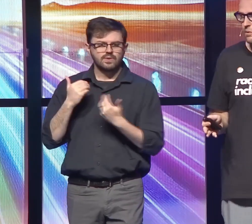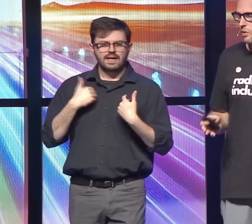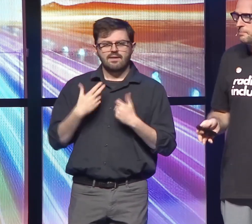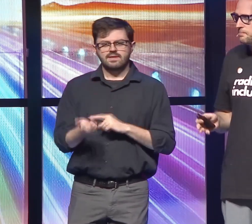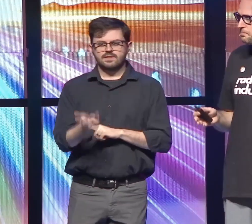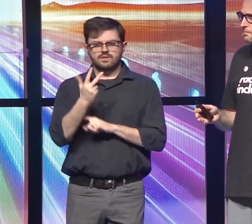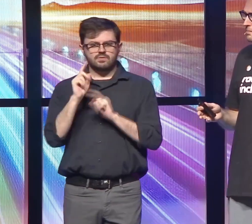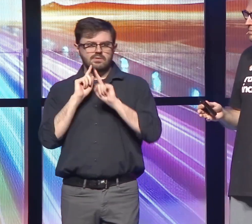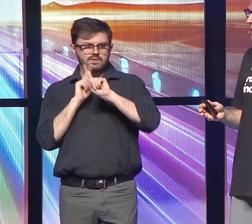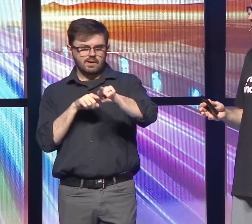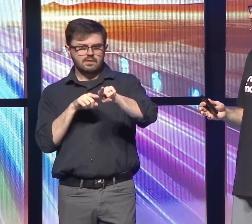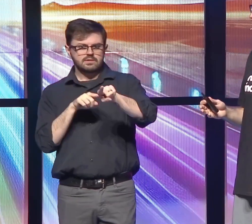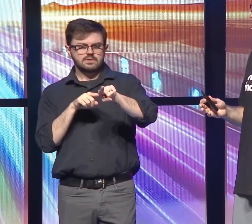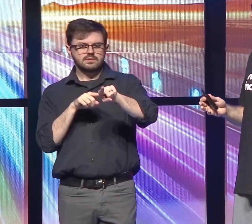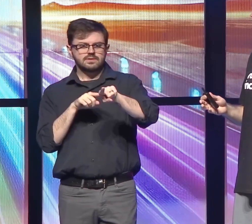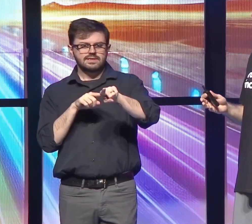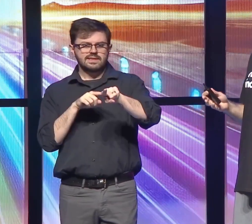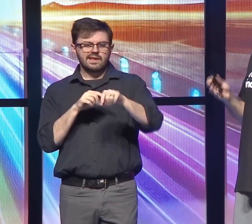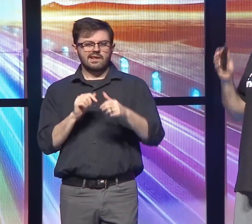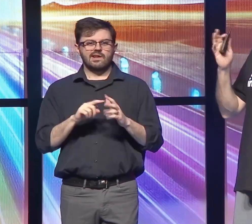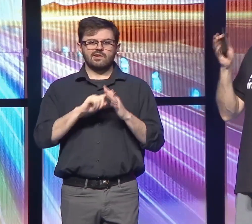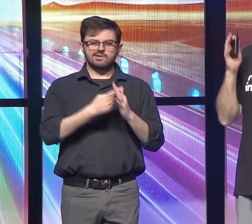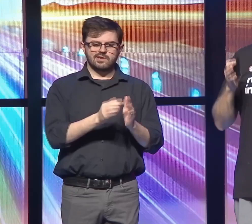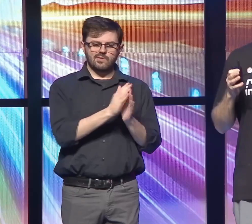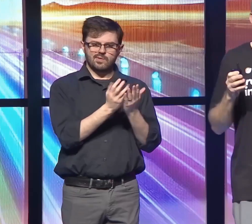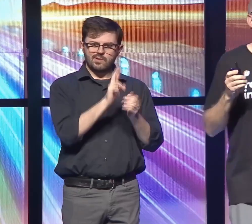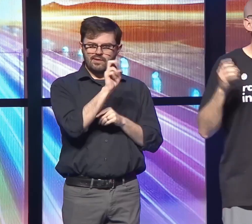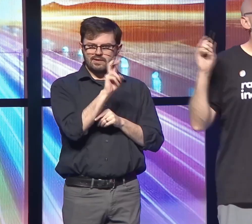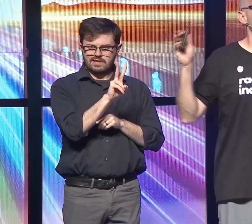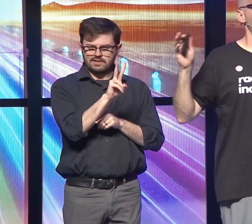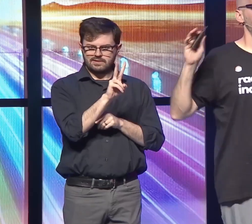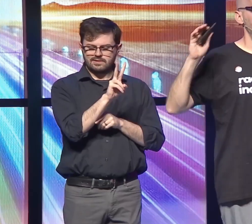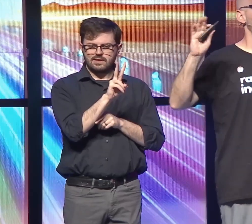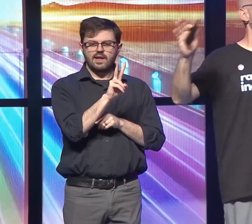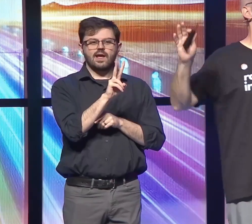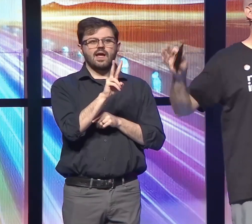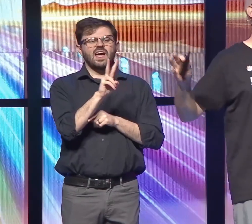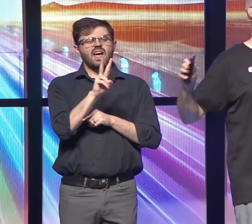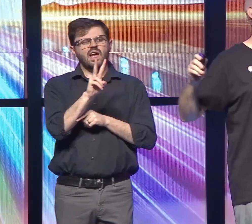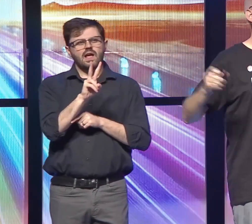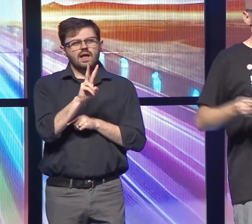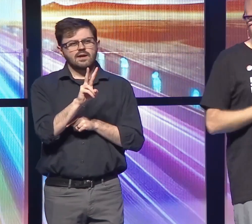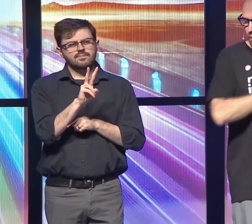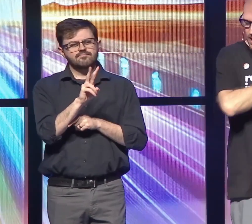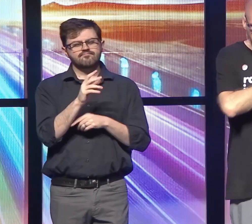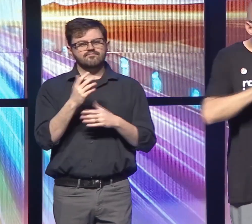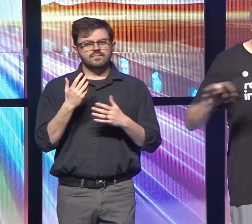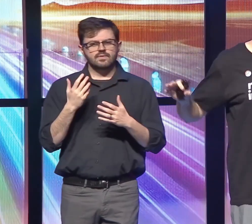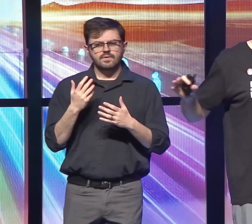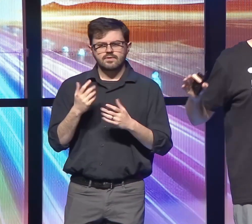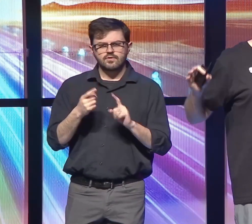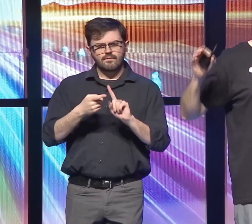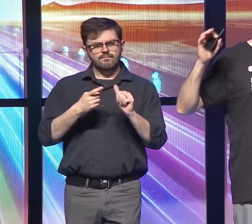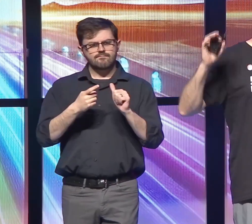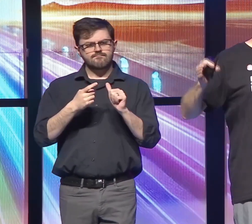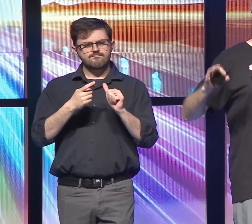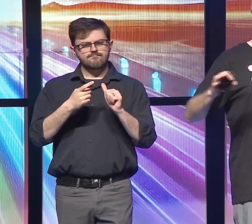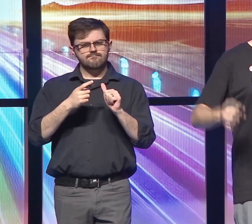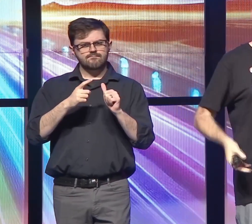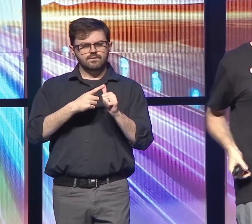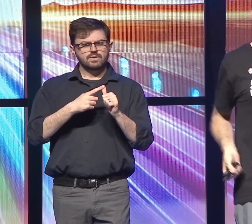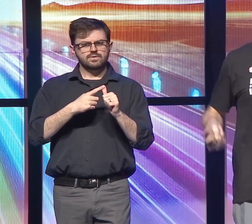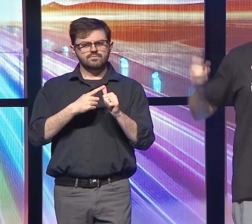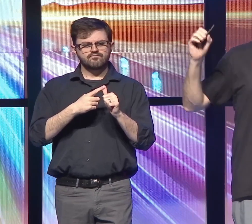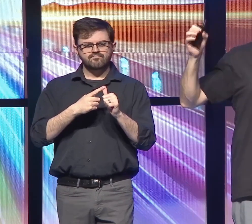series that we're in. And I want to do it by looking at this big question that they had. One of the biggest questions that these